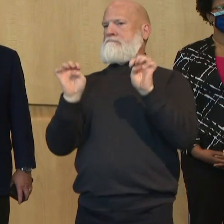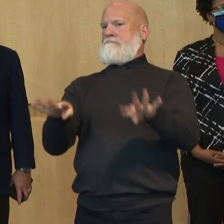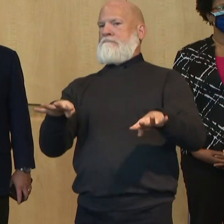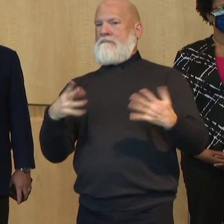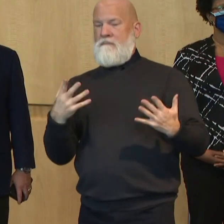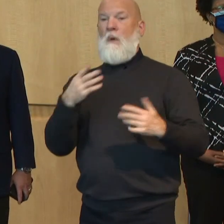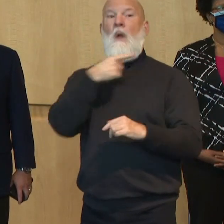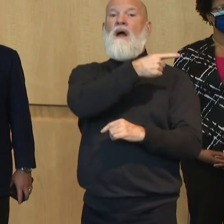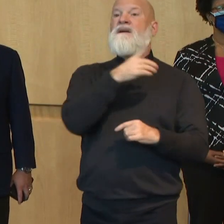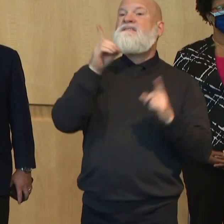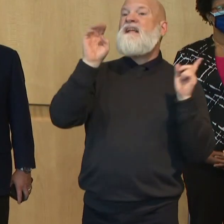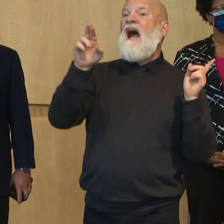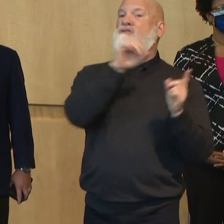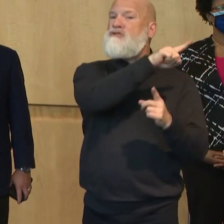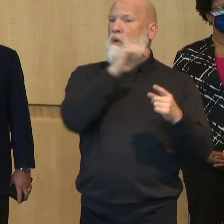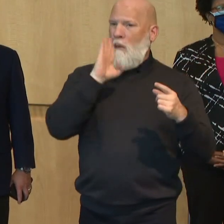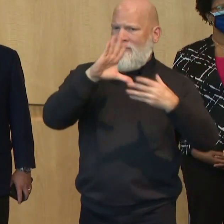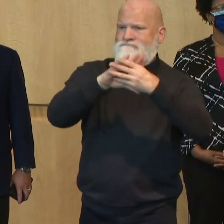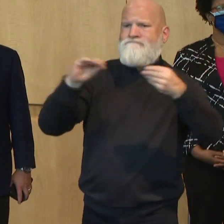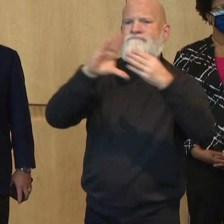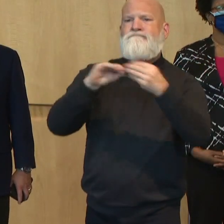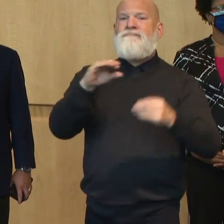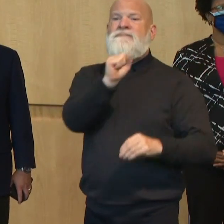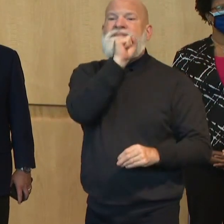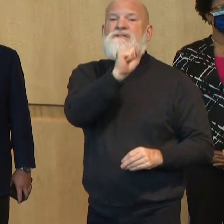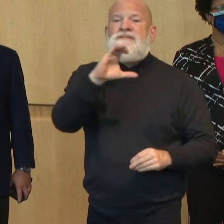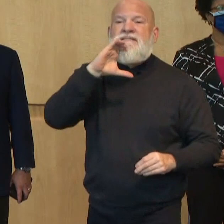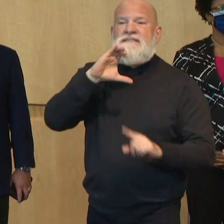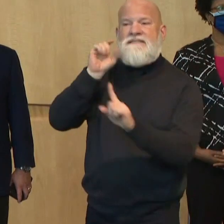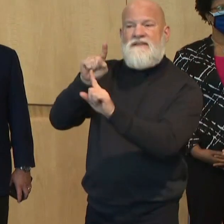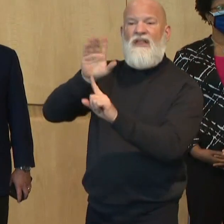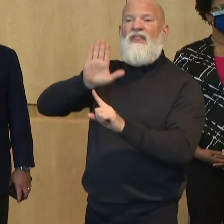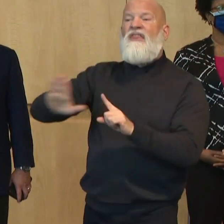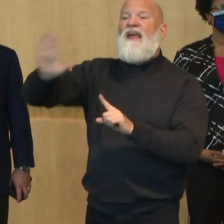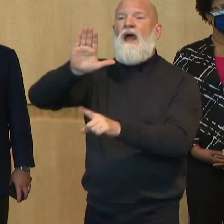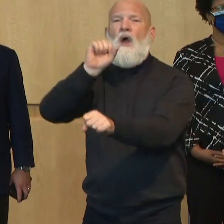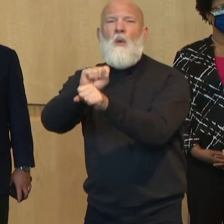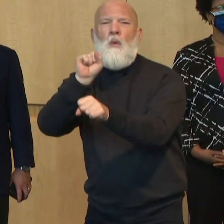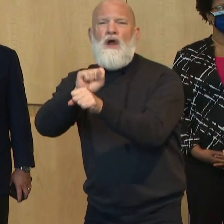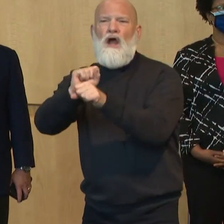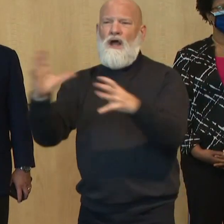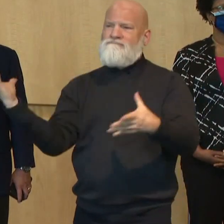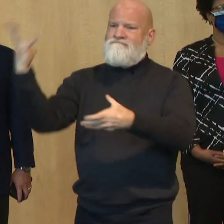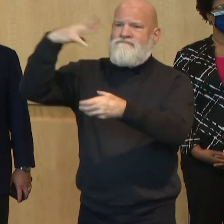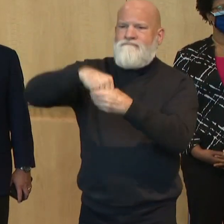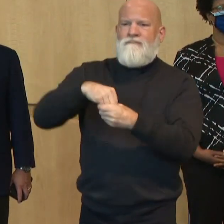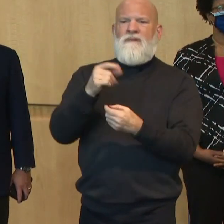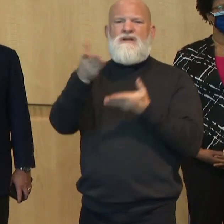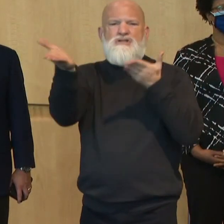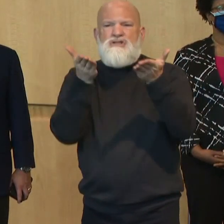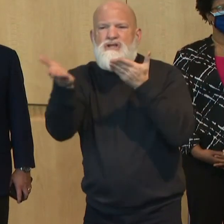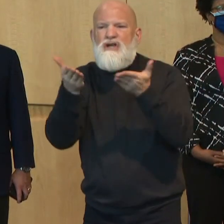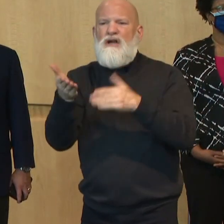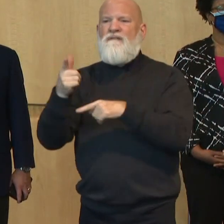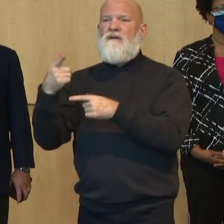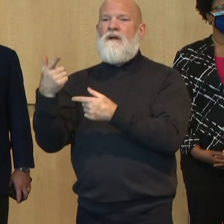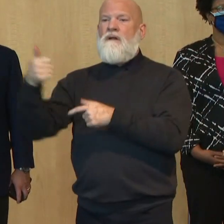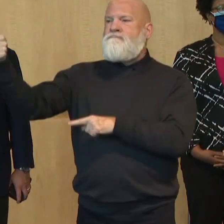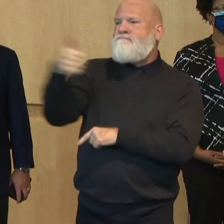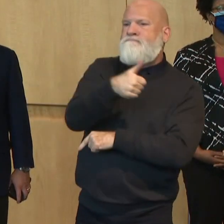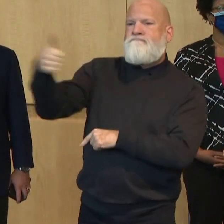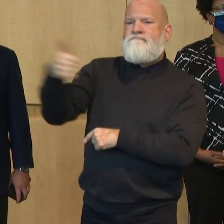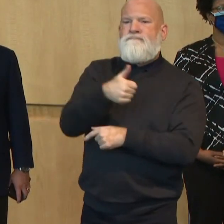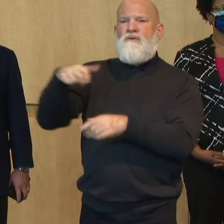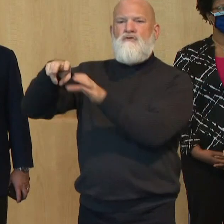approaching this with our senior citizens is very innovative, working with other services that the county has and the other agencies that I